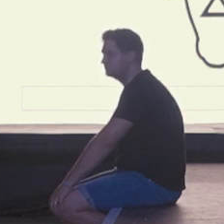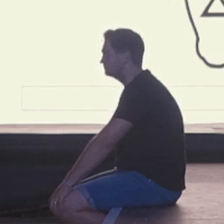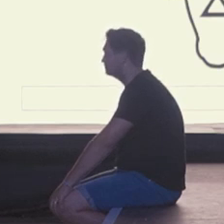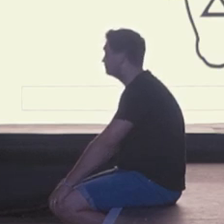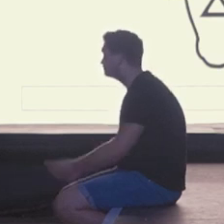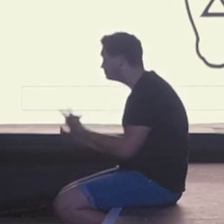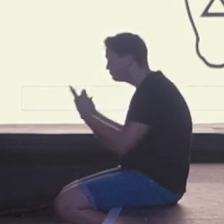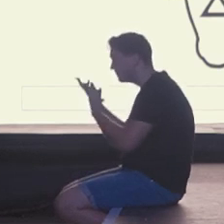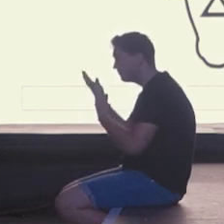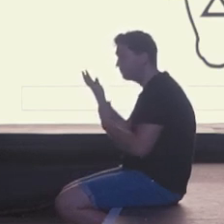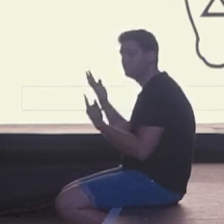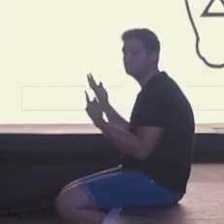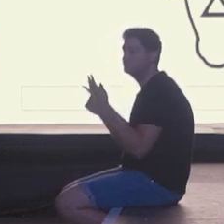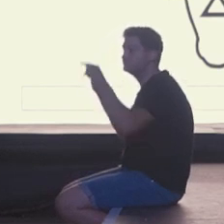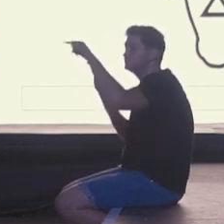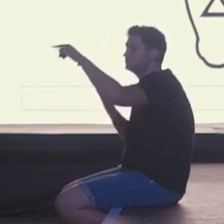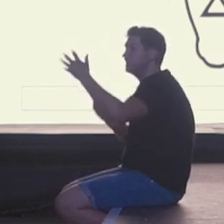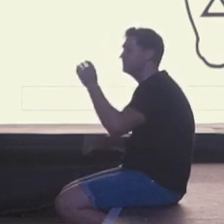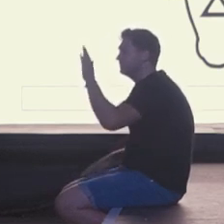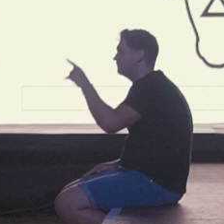Any other questions?